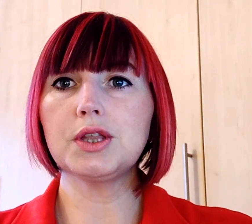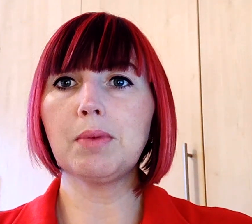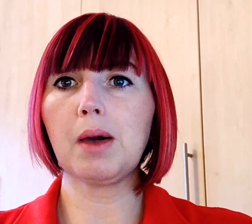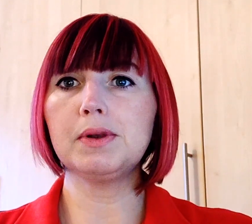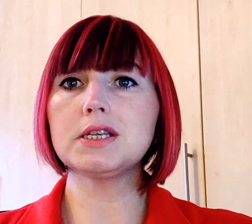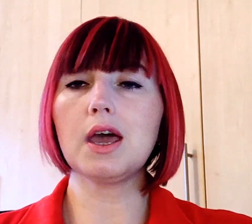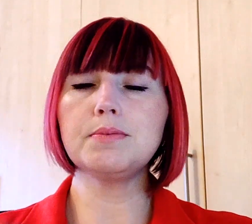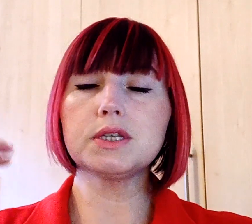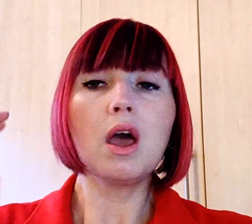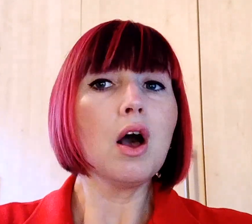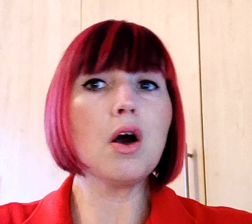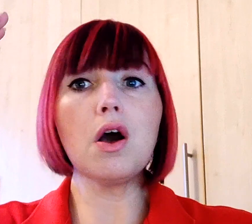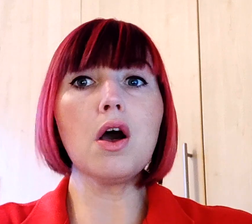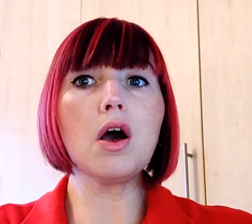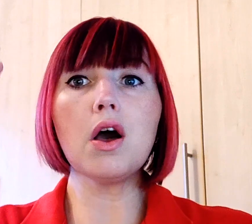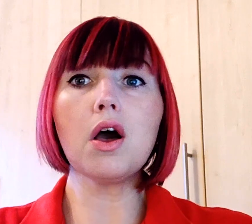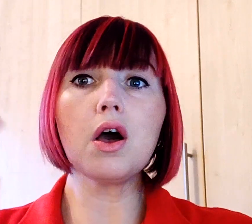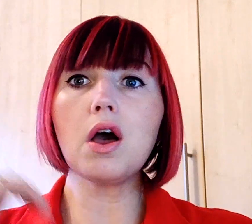Just do them a couple of times.